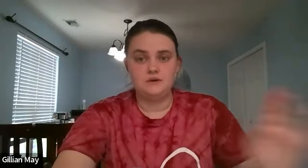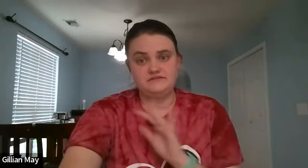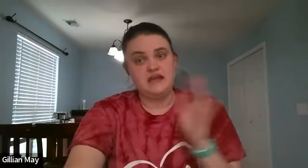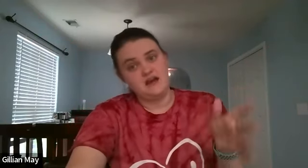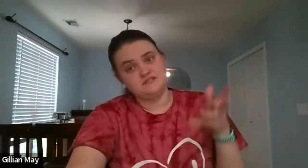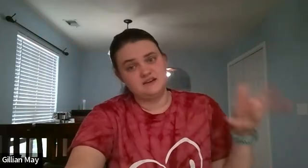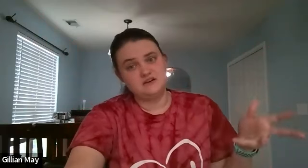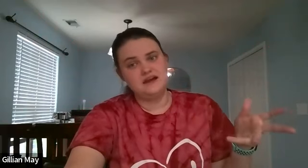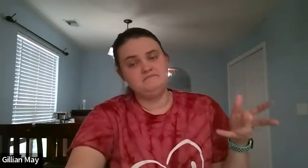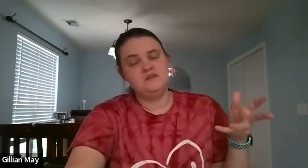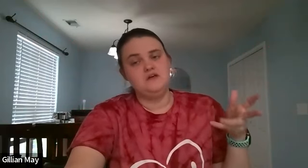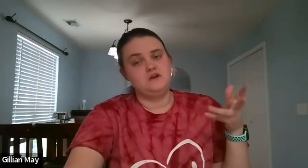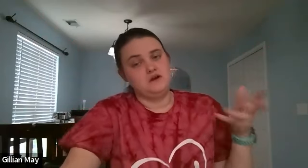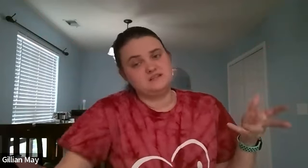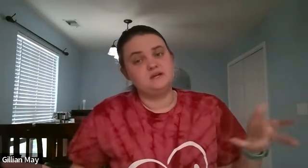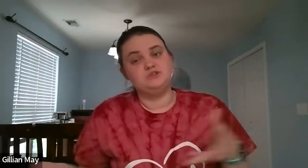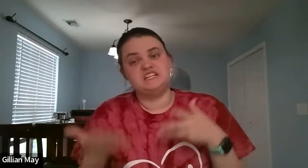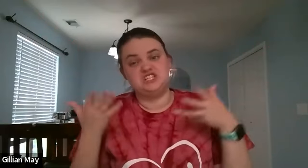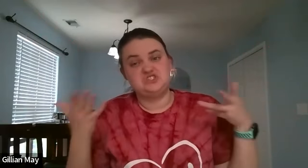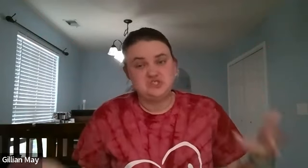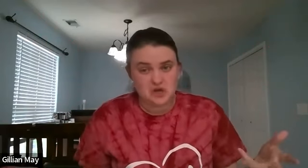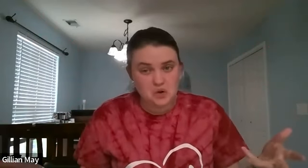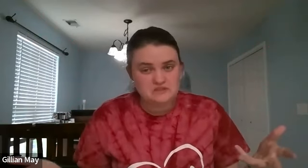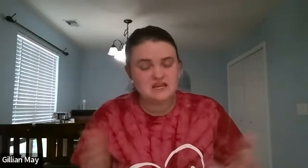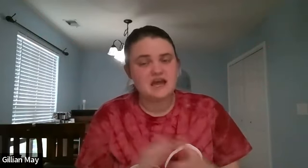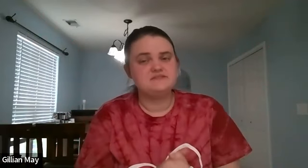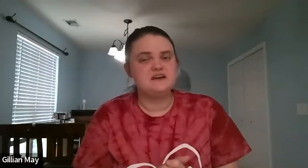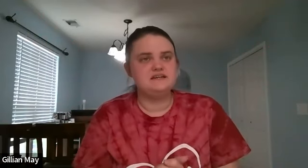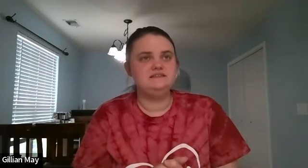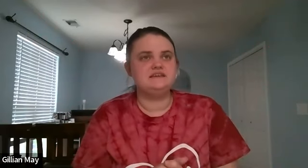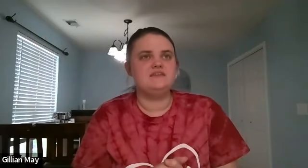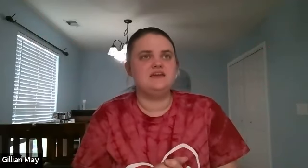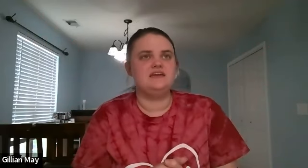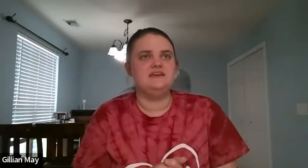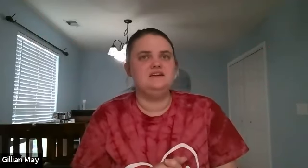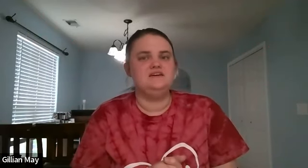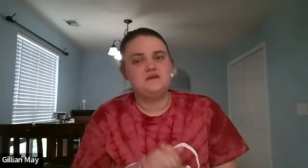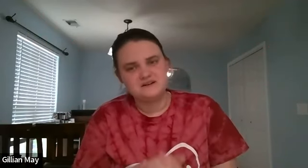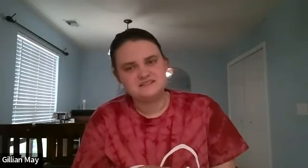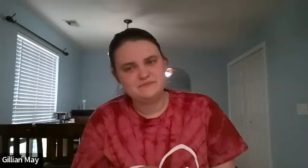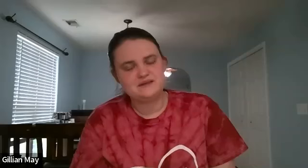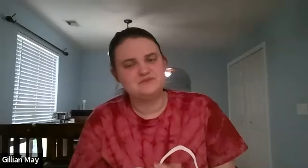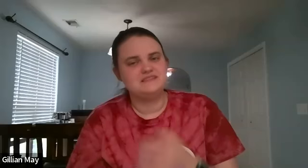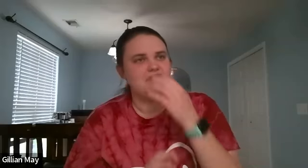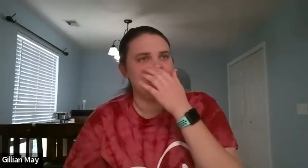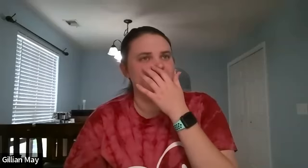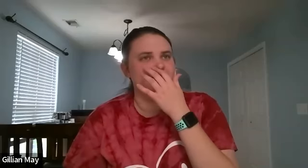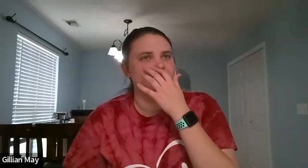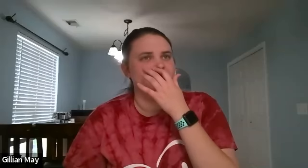if they have a sign or not. There are some animals that just don't have signs. And then there are some animals that